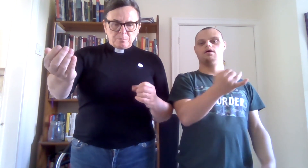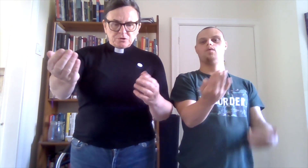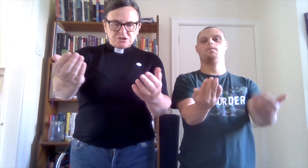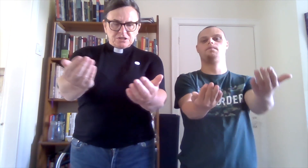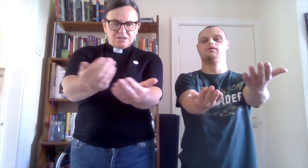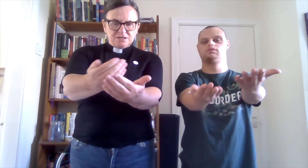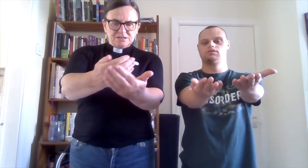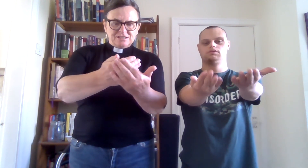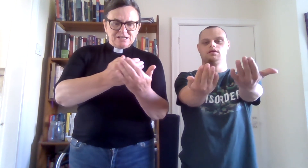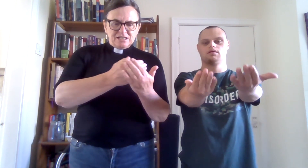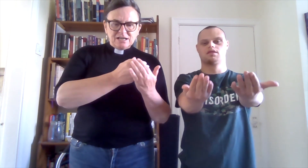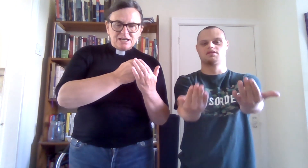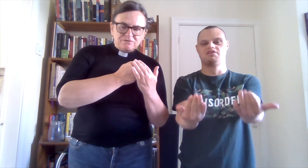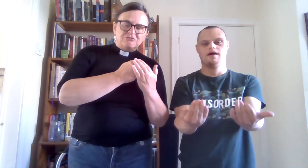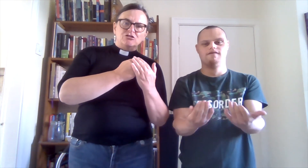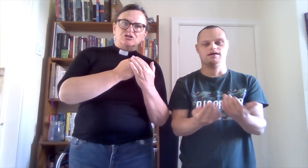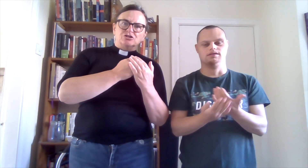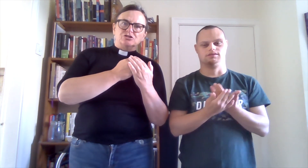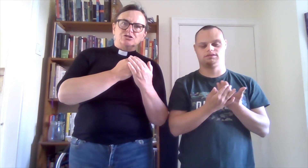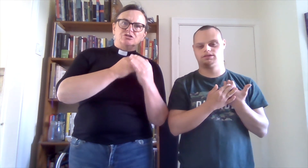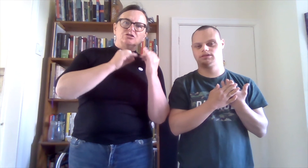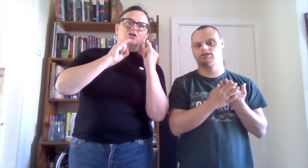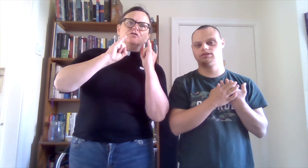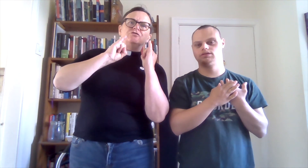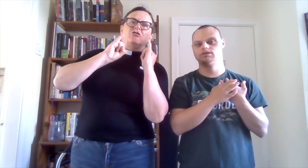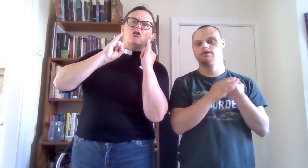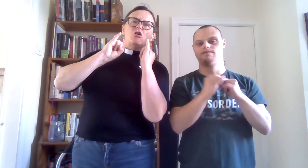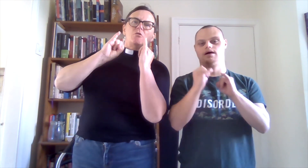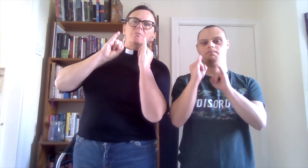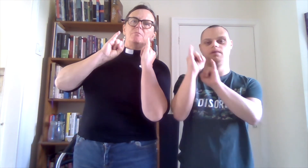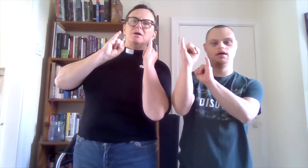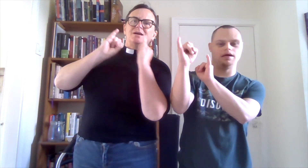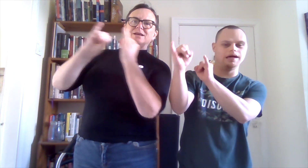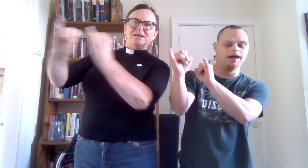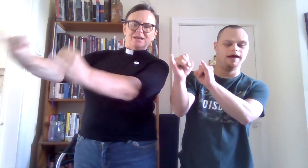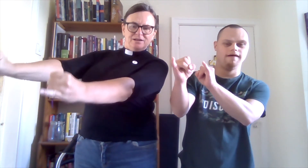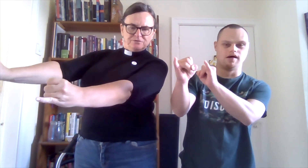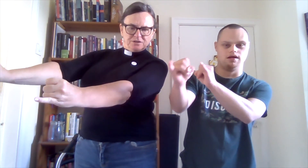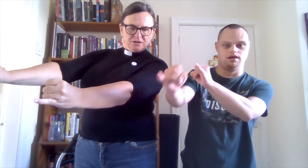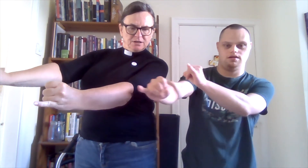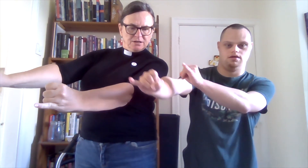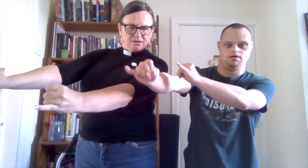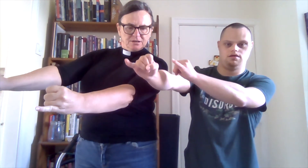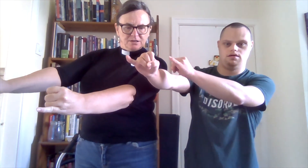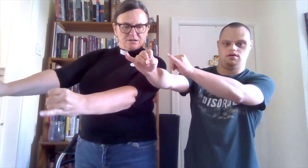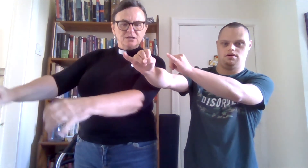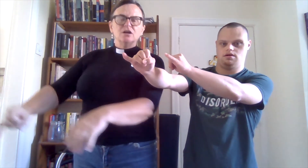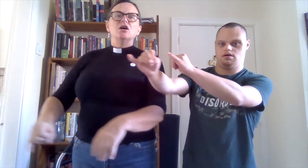but deliver us from evil.